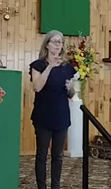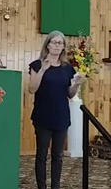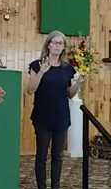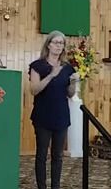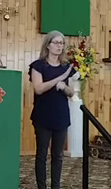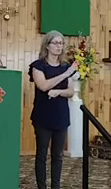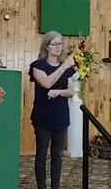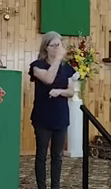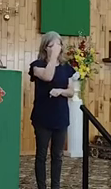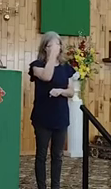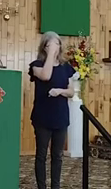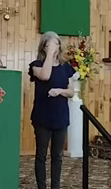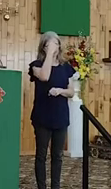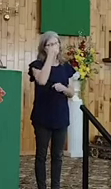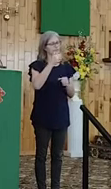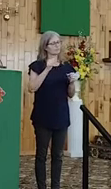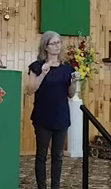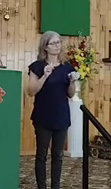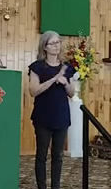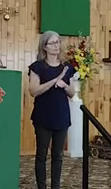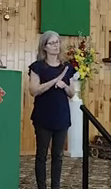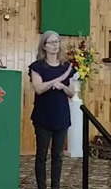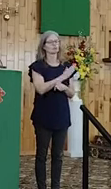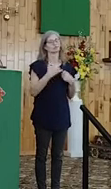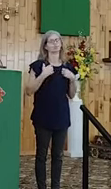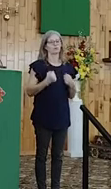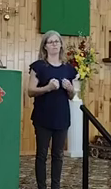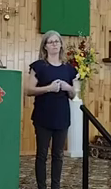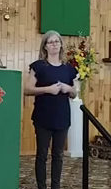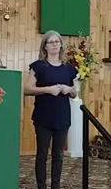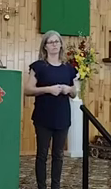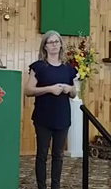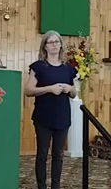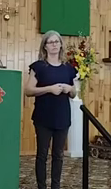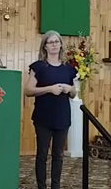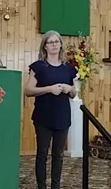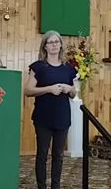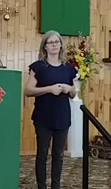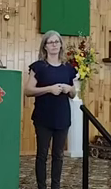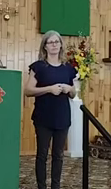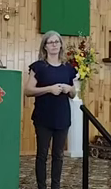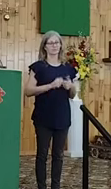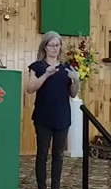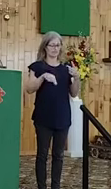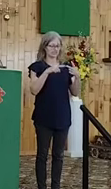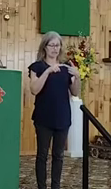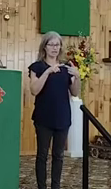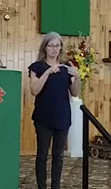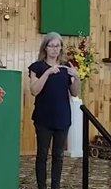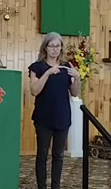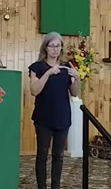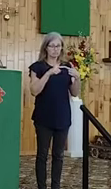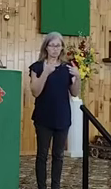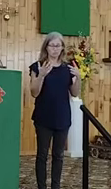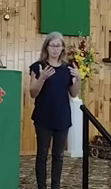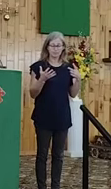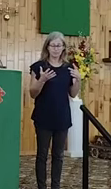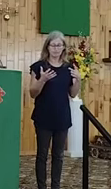your mind, and with all your strength. The second is